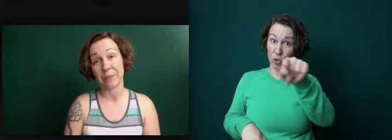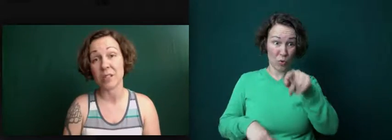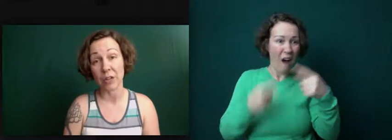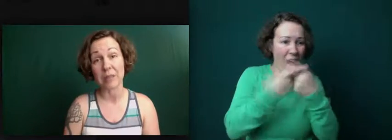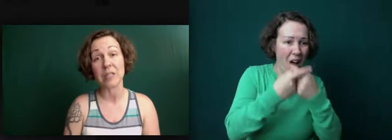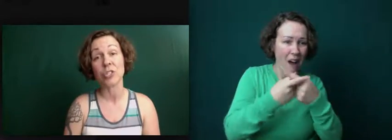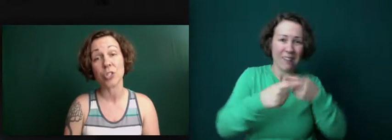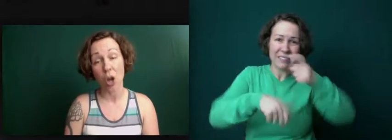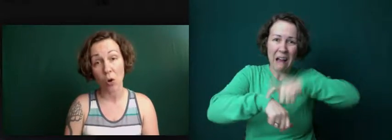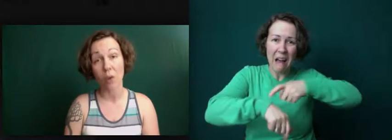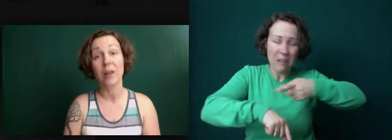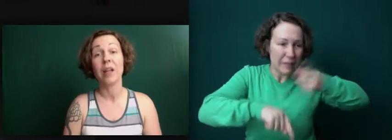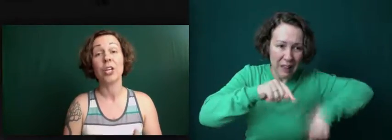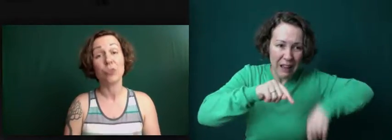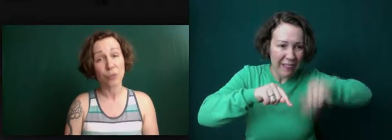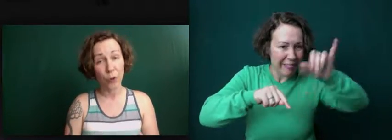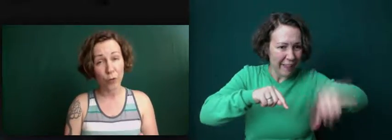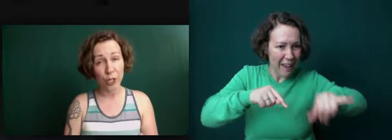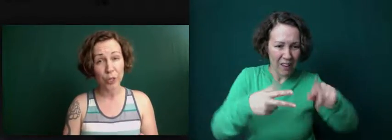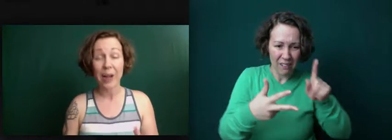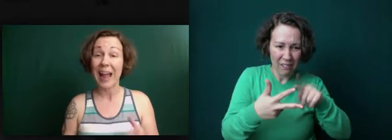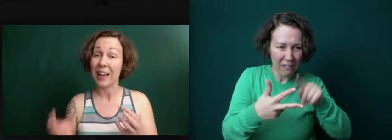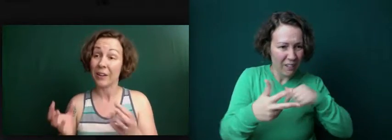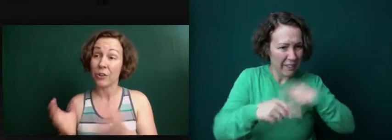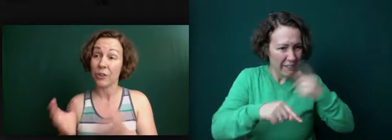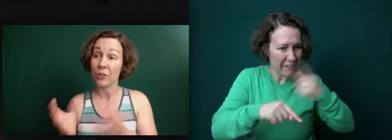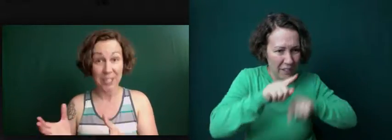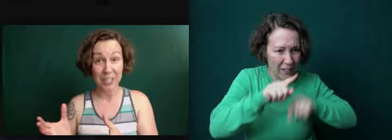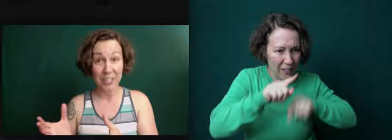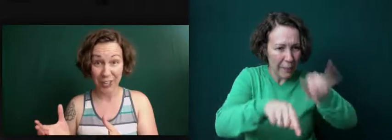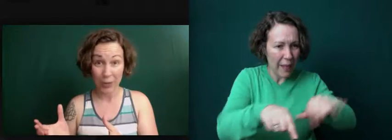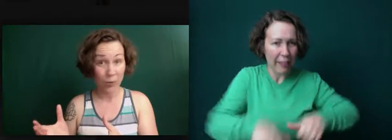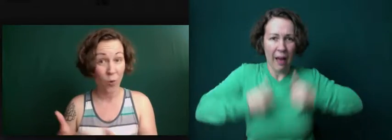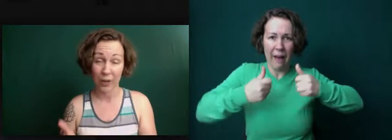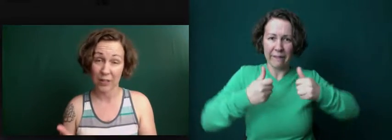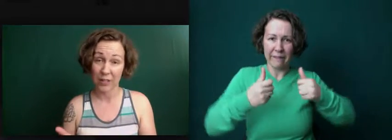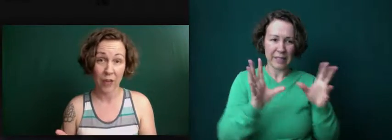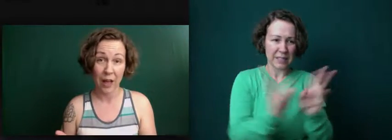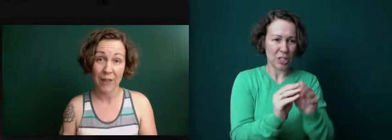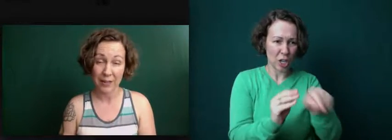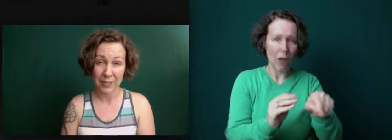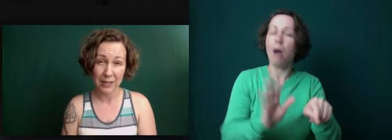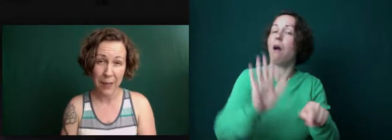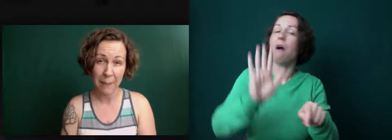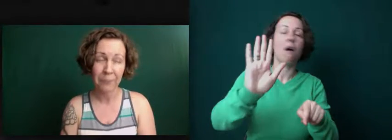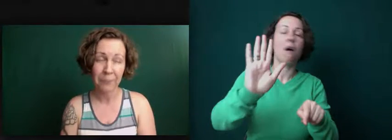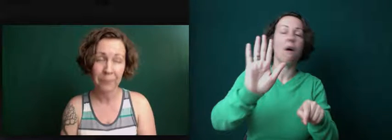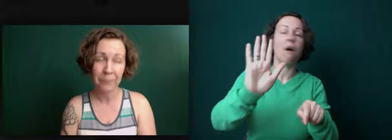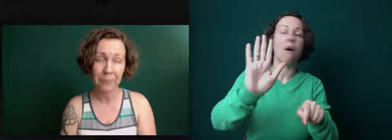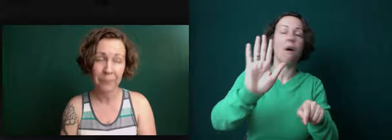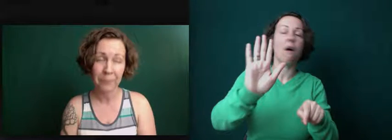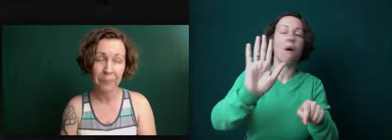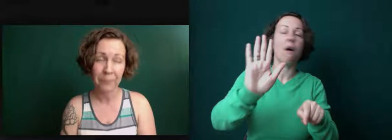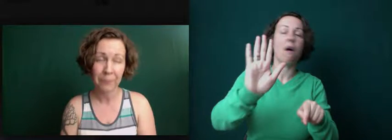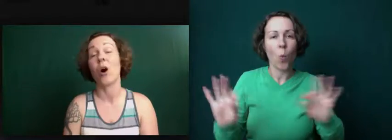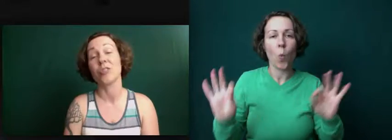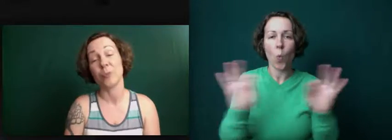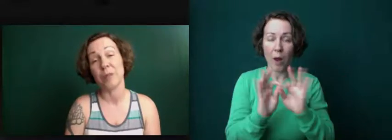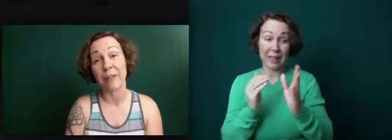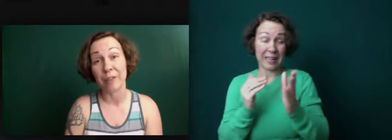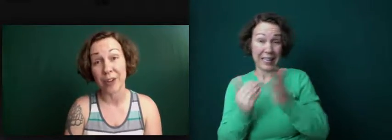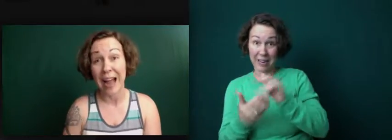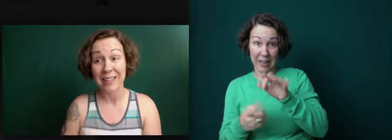worry. This is still going to be so useful for you, and those live sessions are going to be recorded, so you'll have access to them.